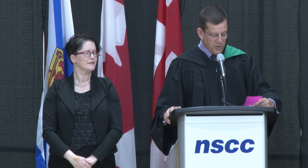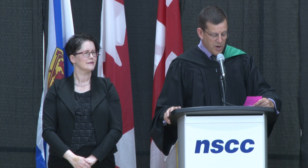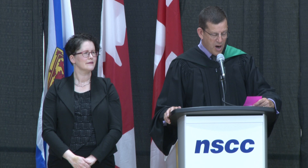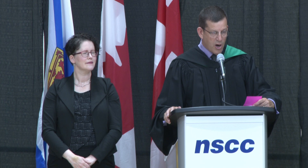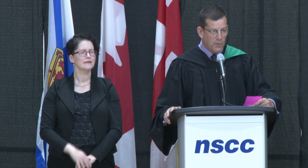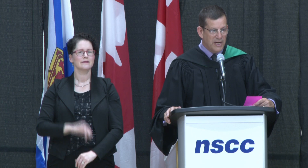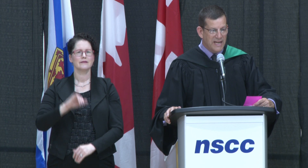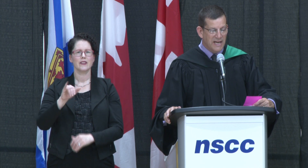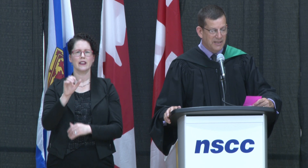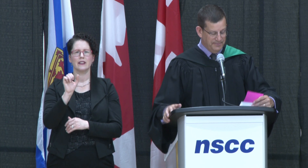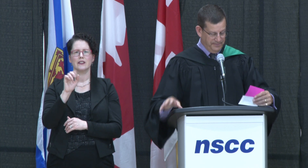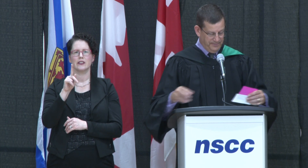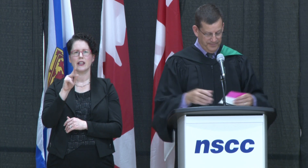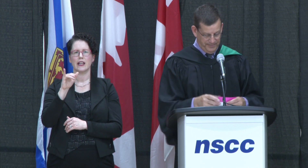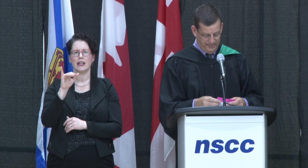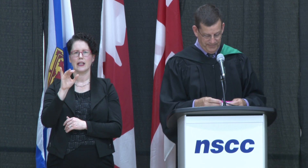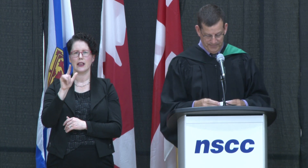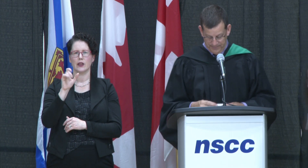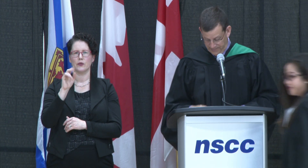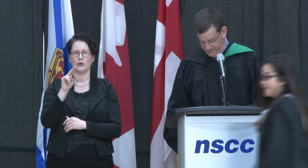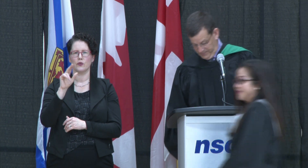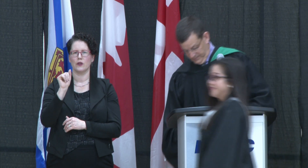Jackie Lou Arboleda.